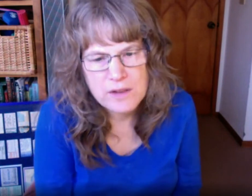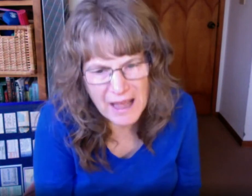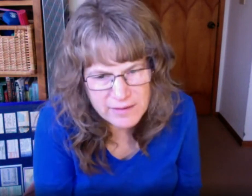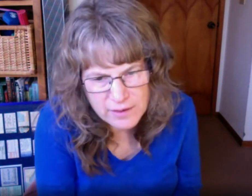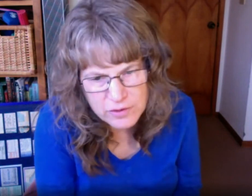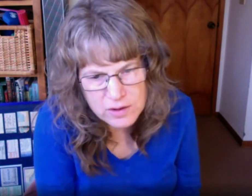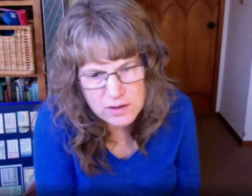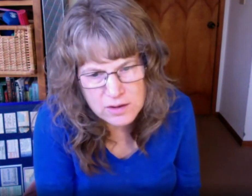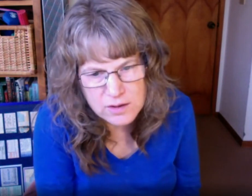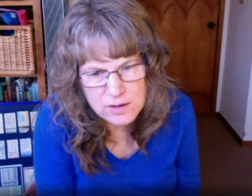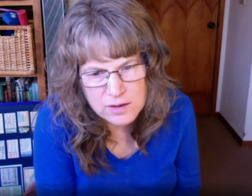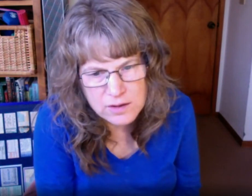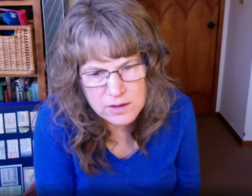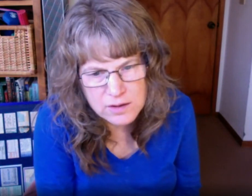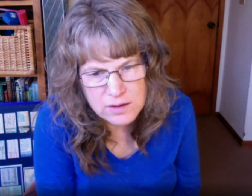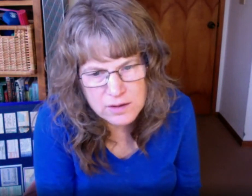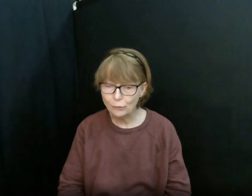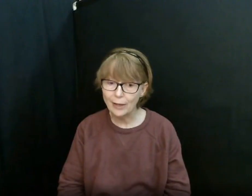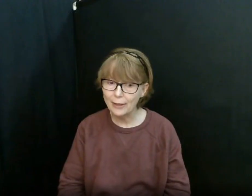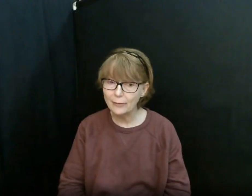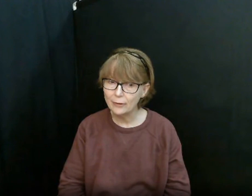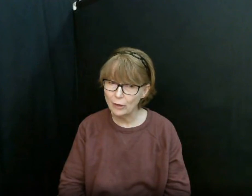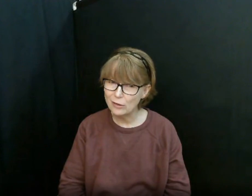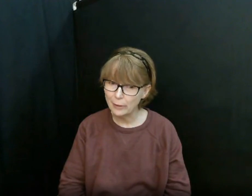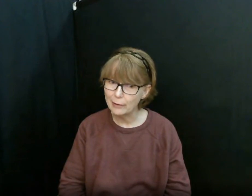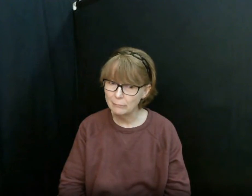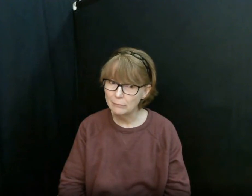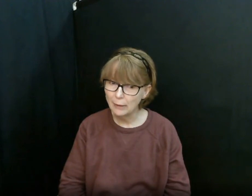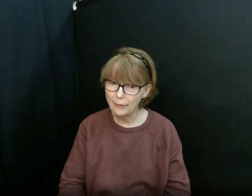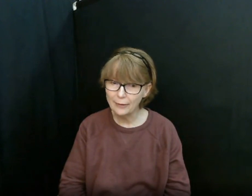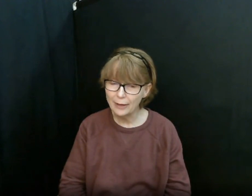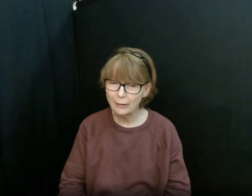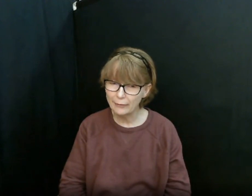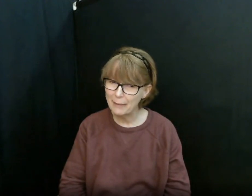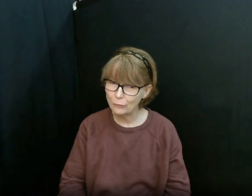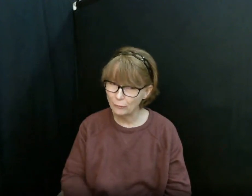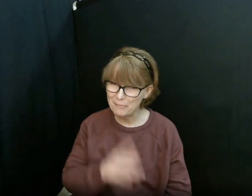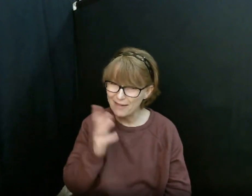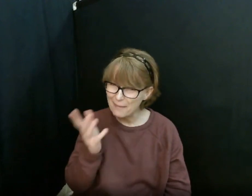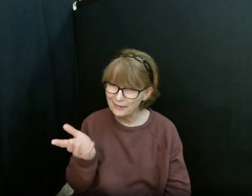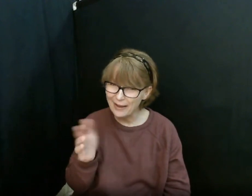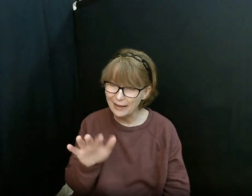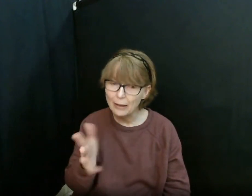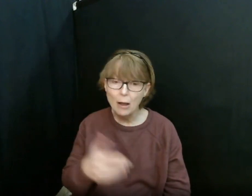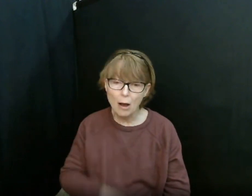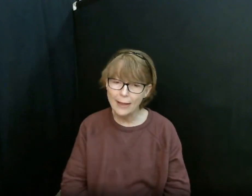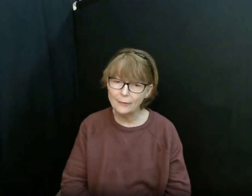last session? That's a good question. I think it's in January. Okay. I think it's the end of the semester. If I'm not mistaken, I'll ask Zach